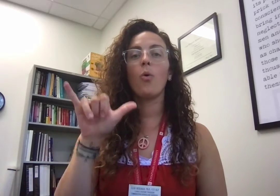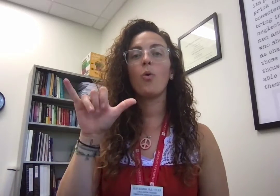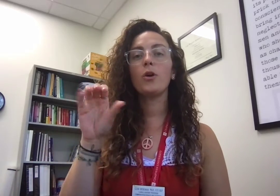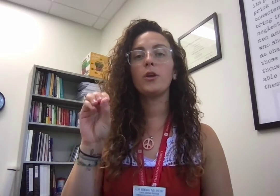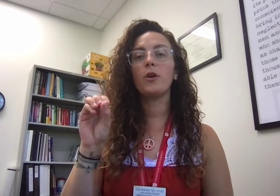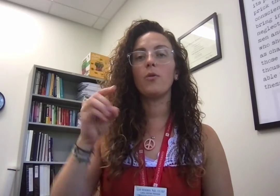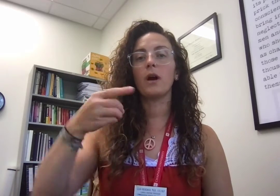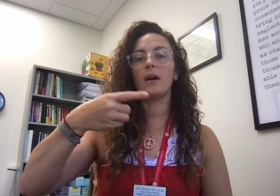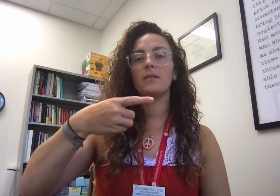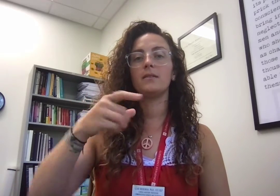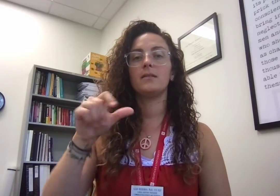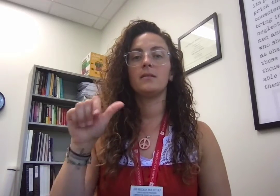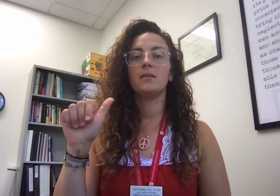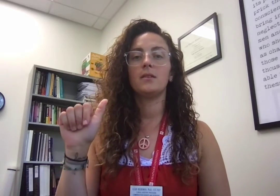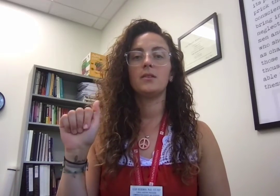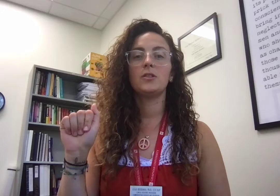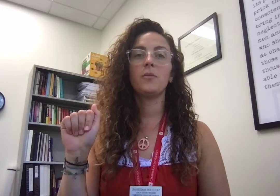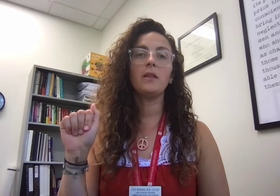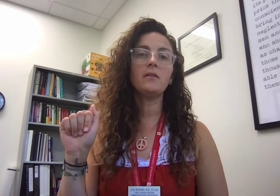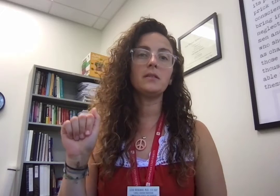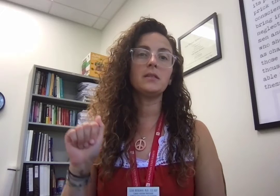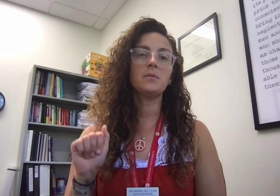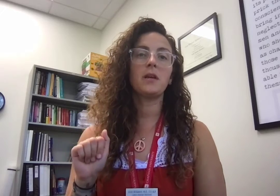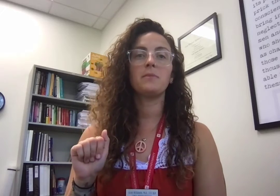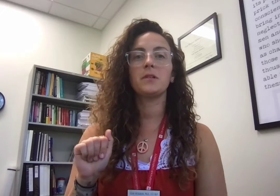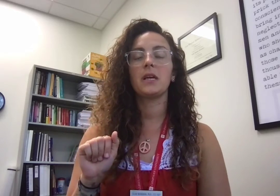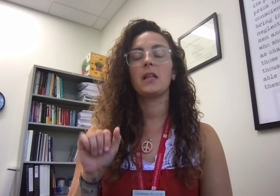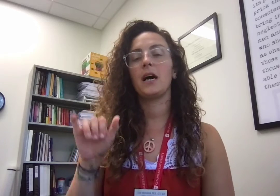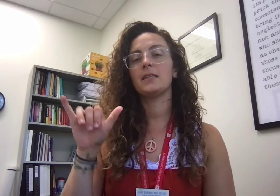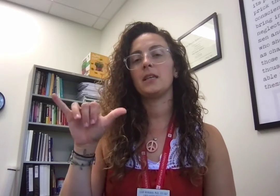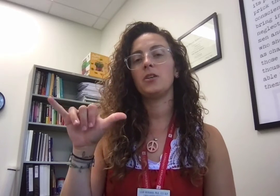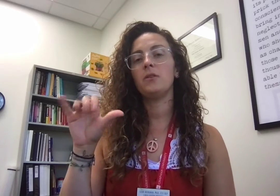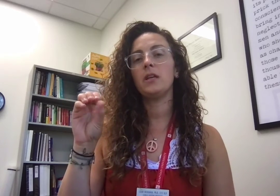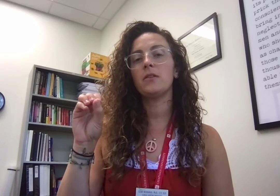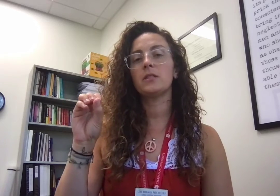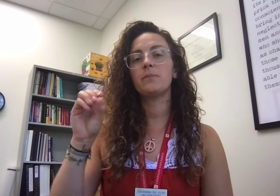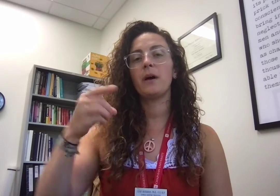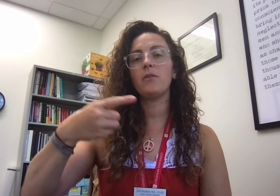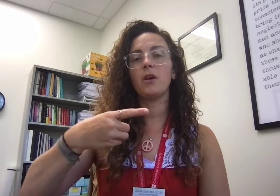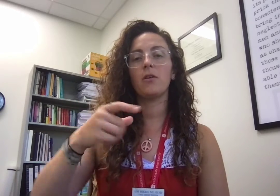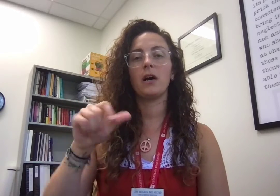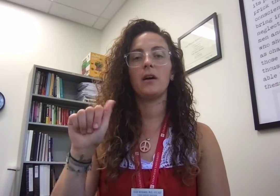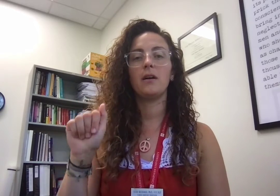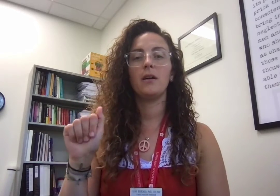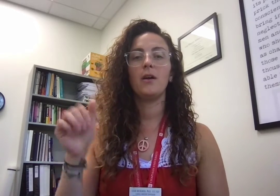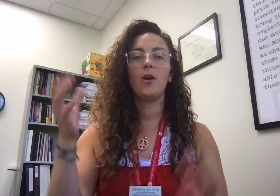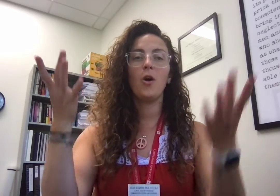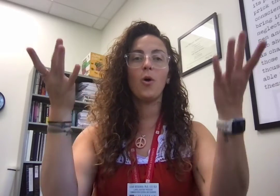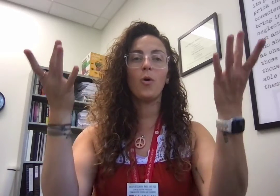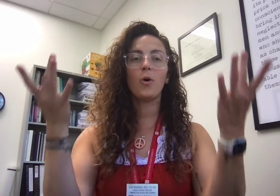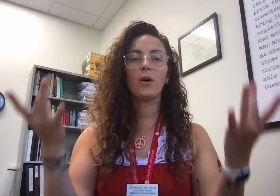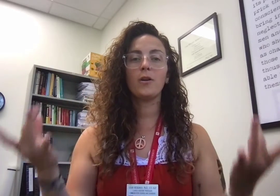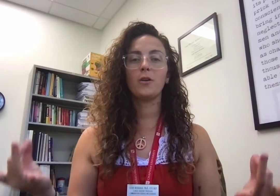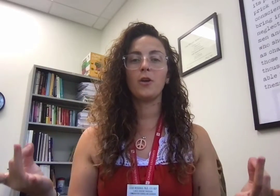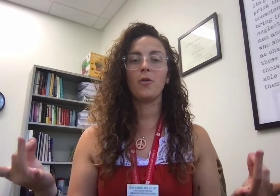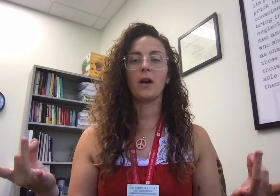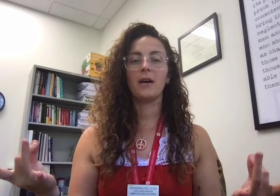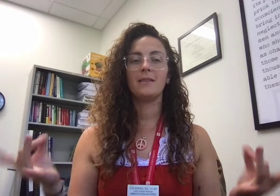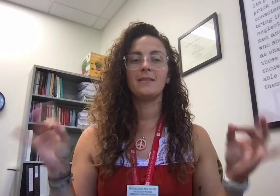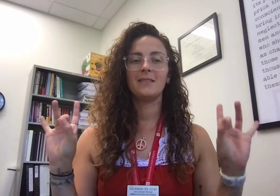or yoga. So we looked this one up during class, and you can either spell yoga or yoga.